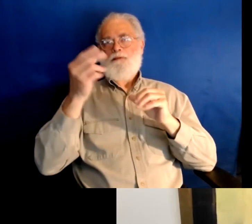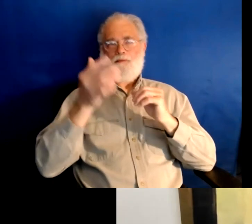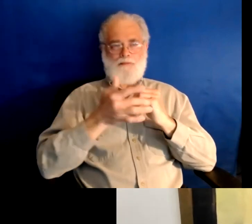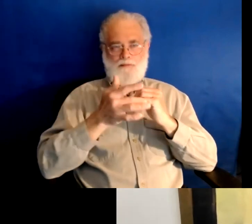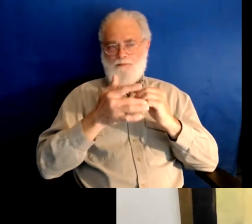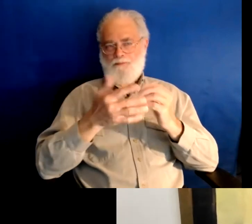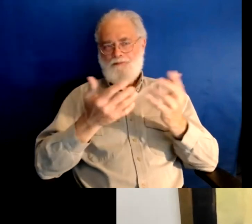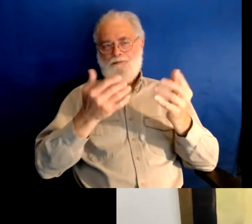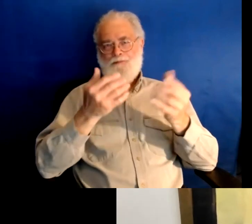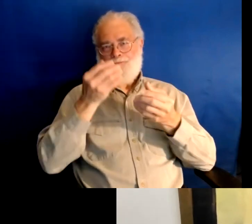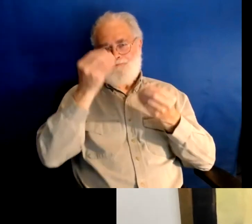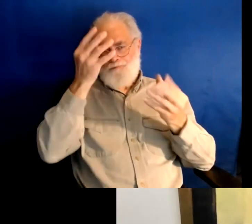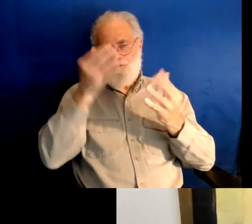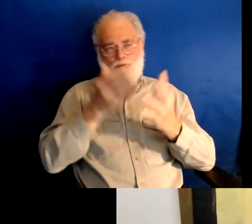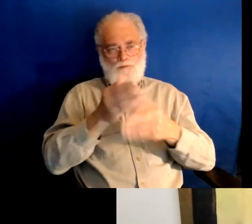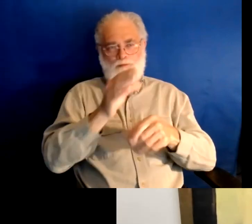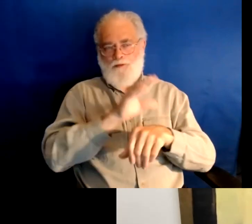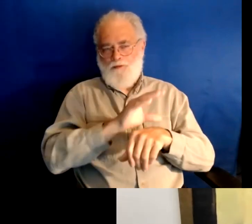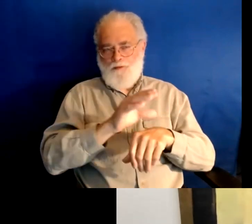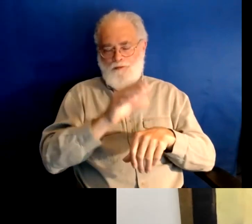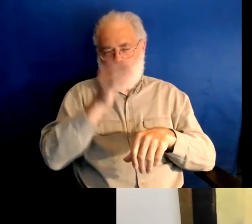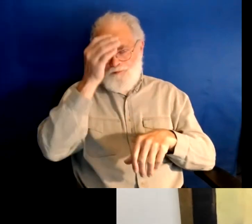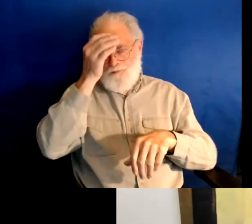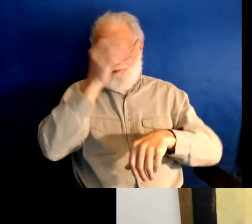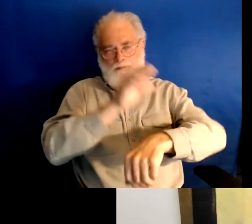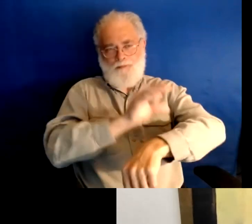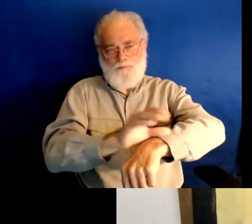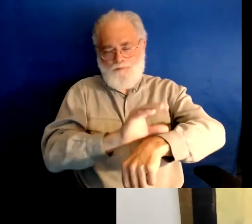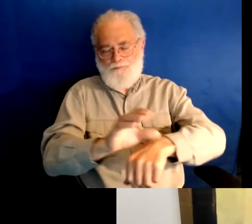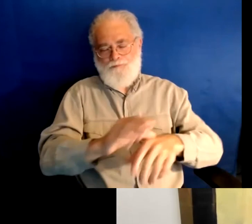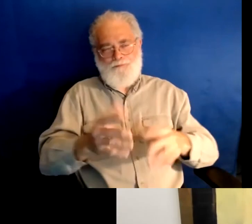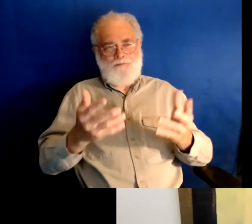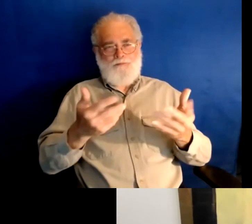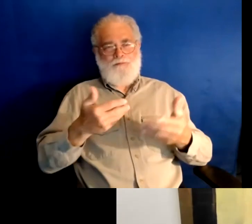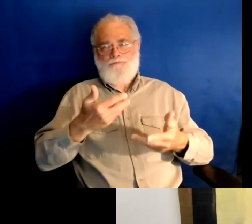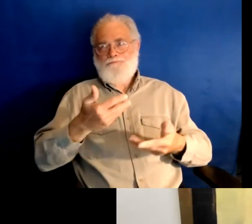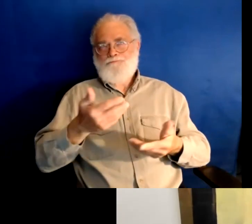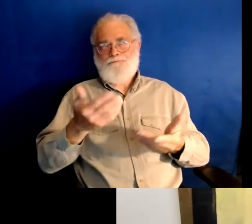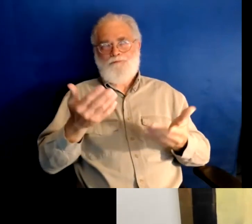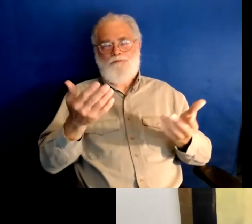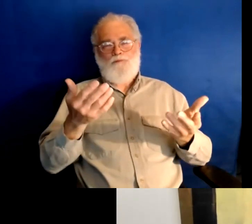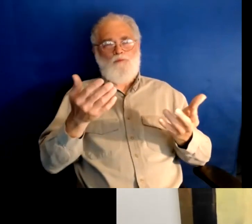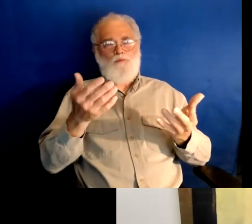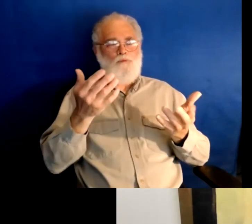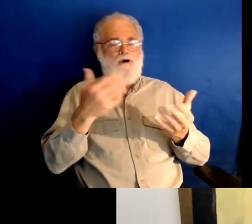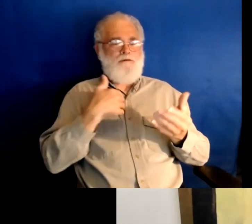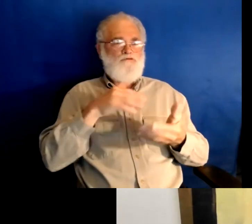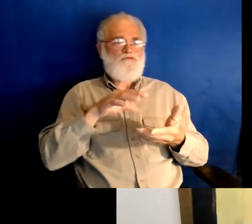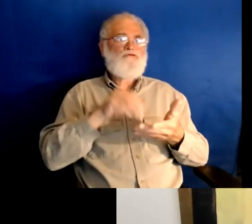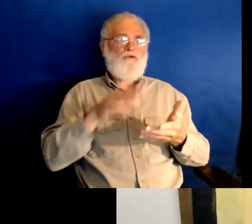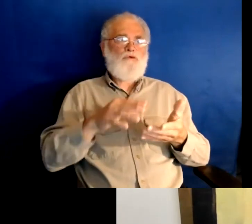For clarifying more math questions, you know, it's on the computer, it's more